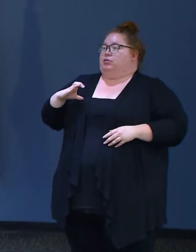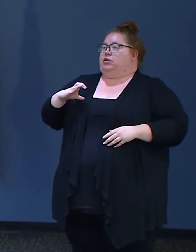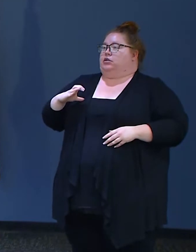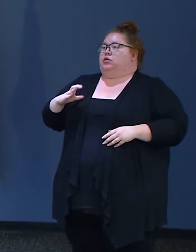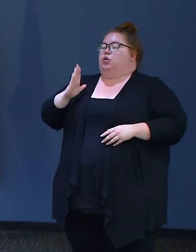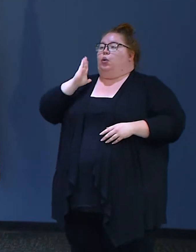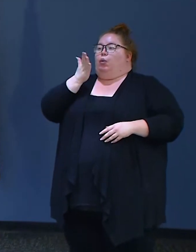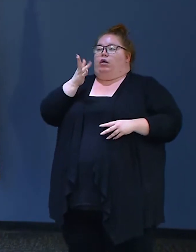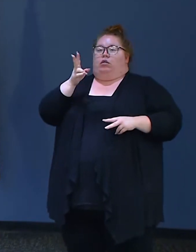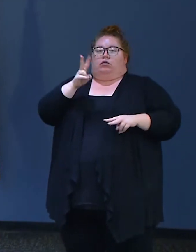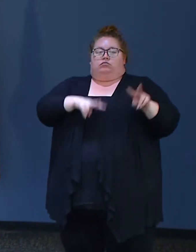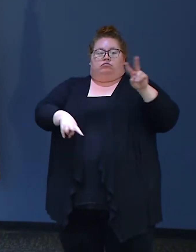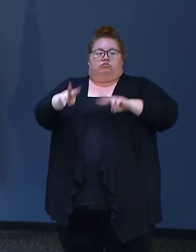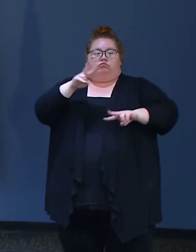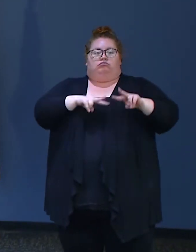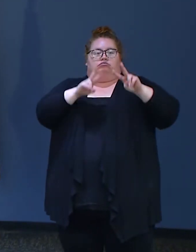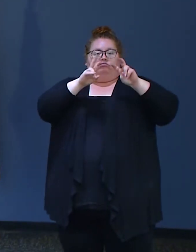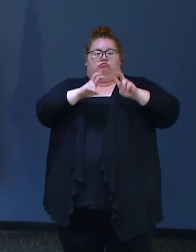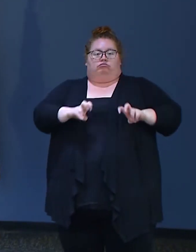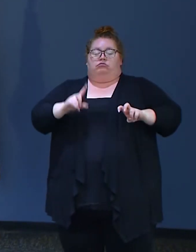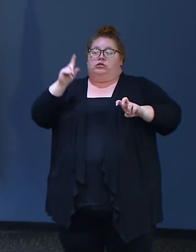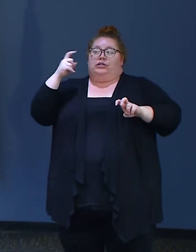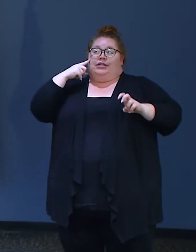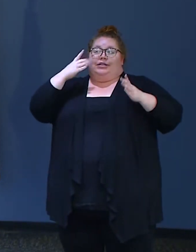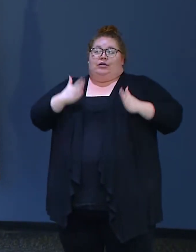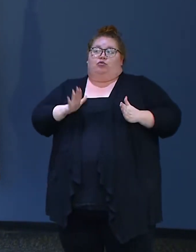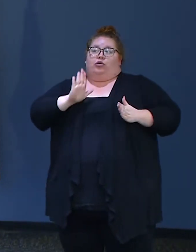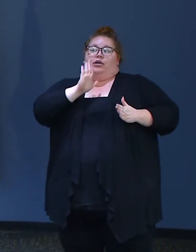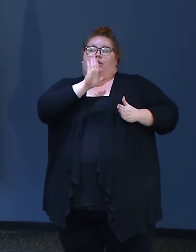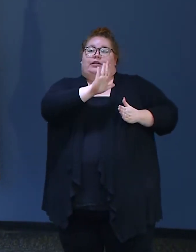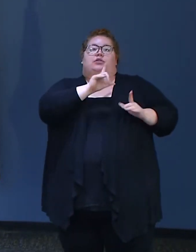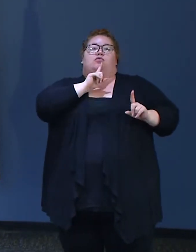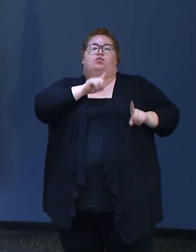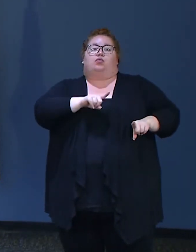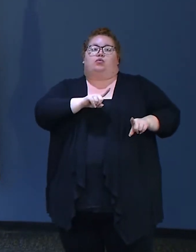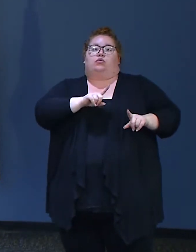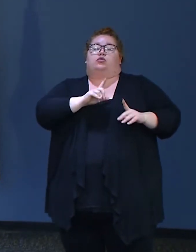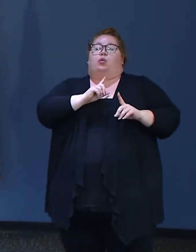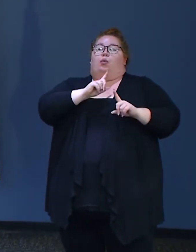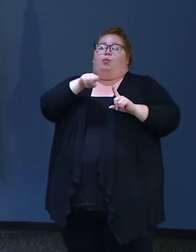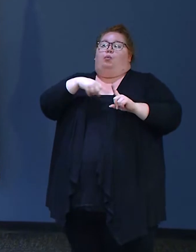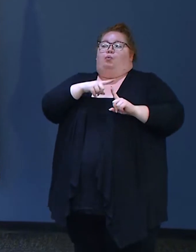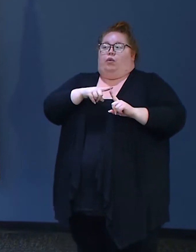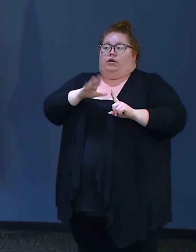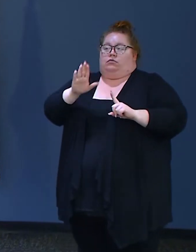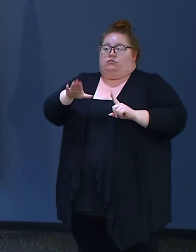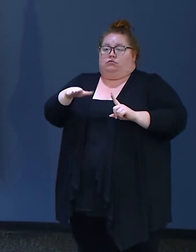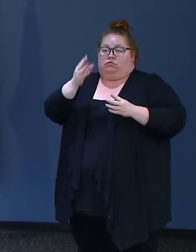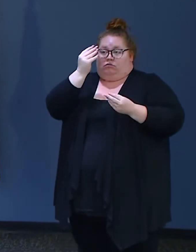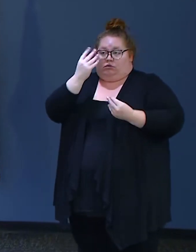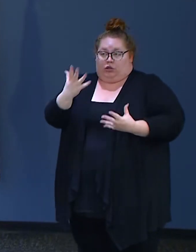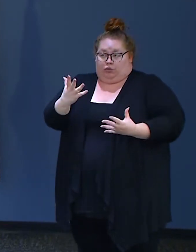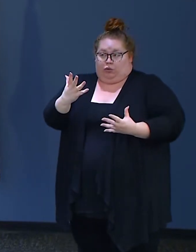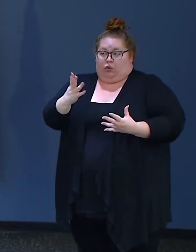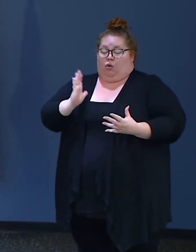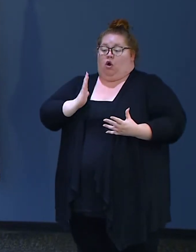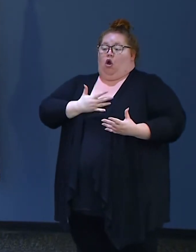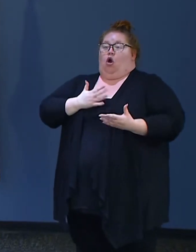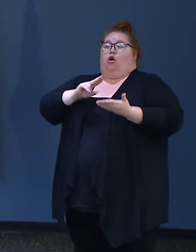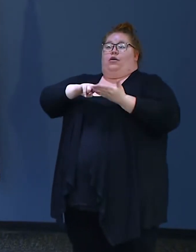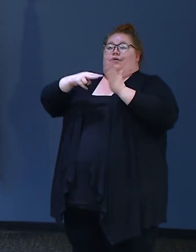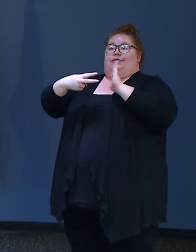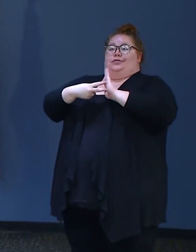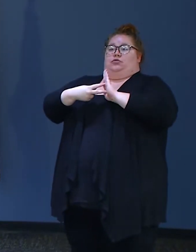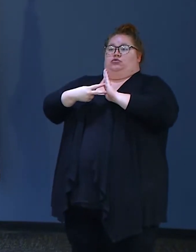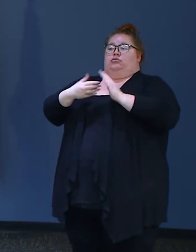orders related to business and returning to work. When the governor makes that decision, so let me say that again, the intention is to have a